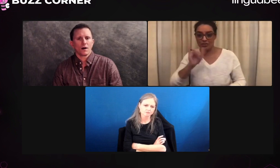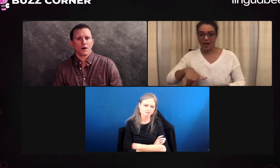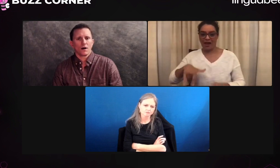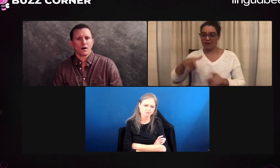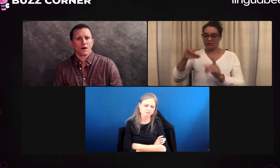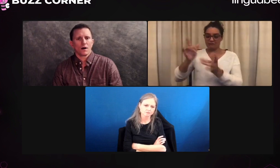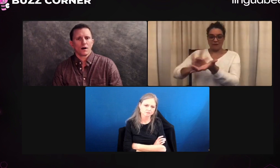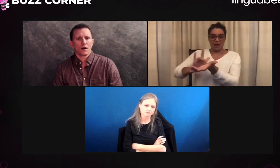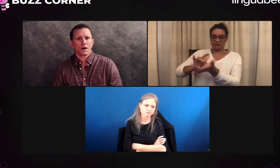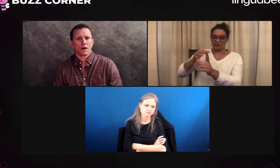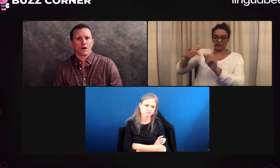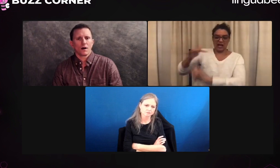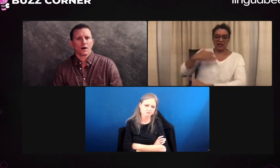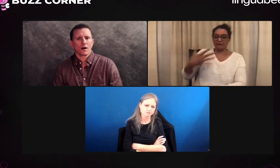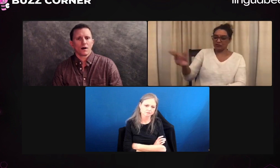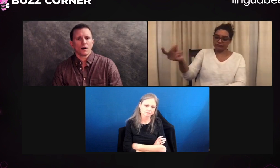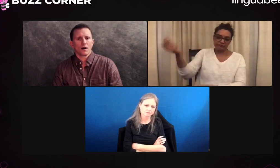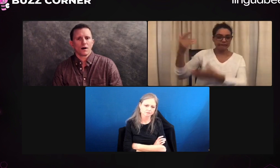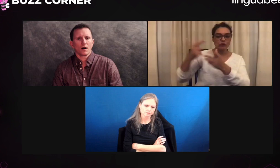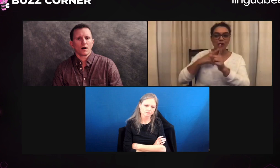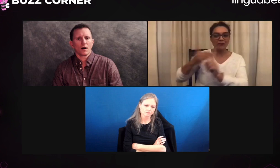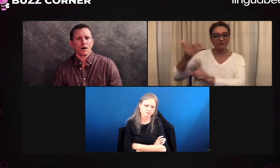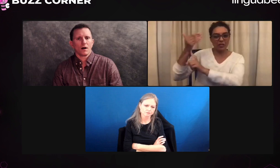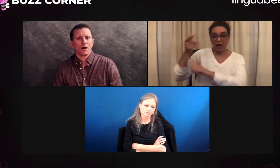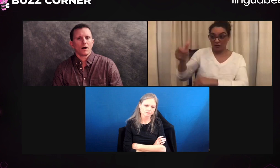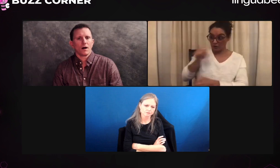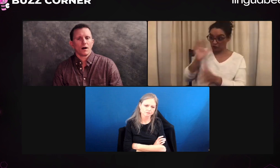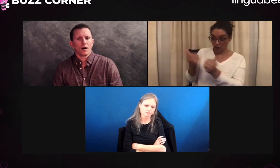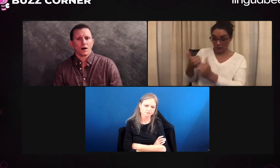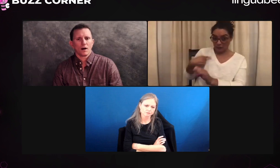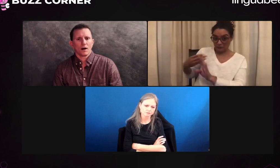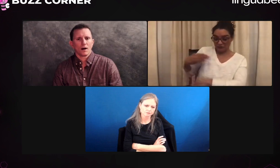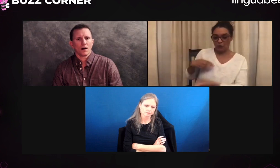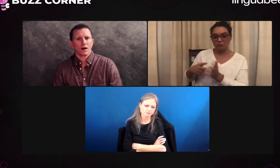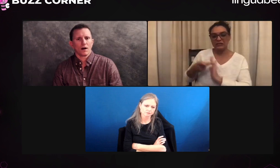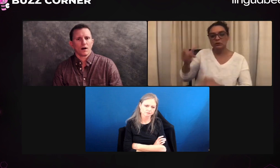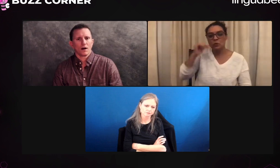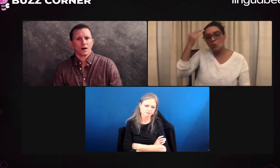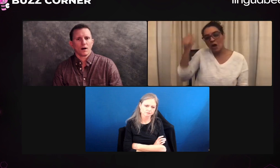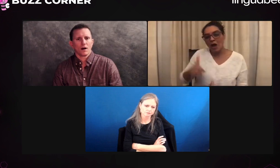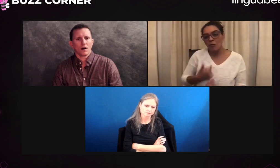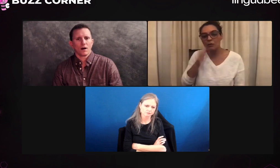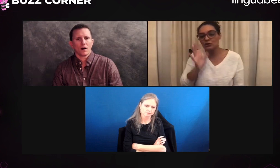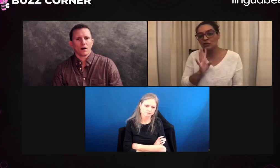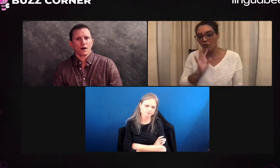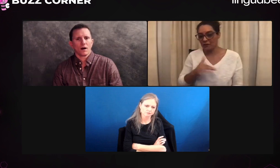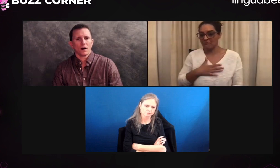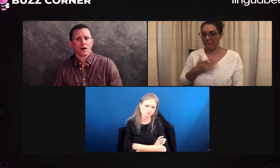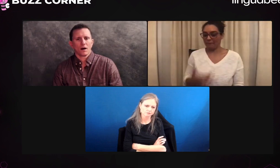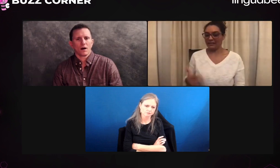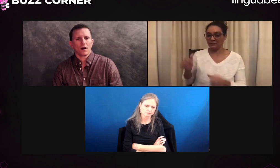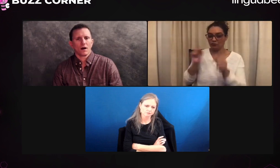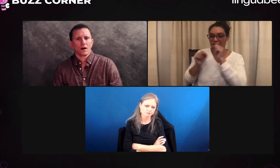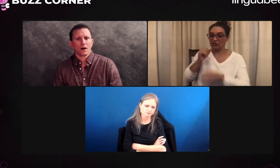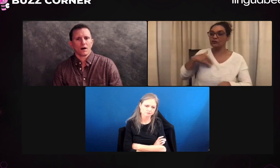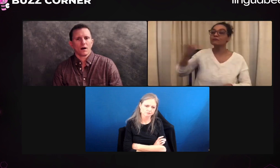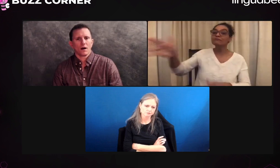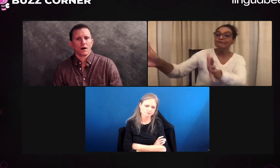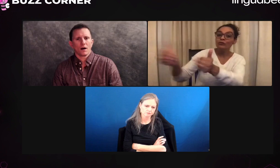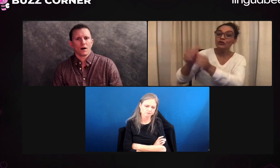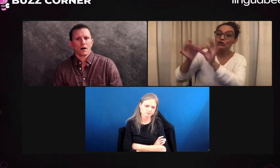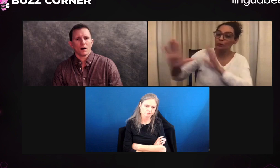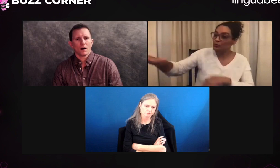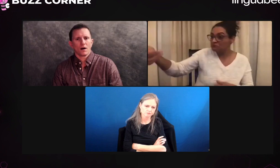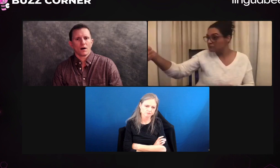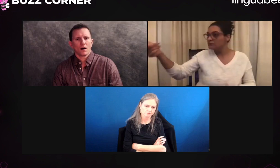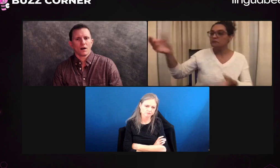wise or not? Are they going to be able to understand the medical terminology and things like that? And that is what we get when